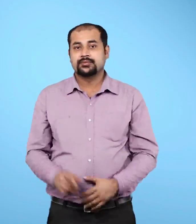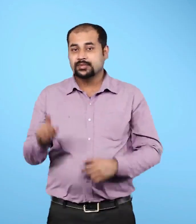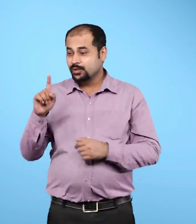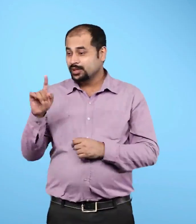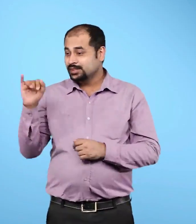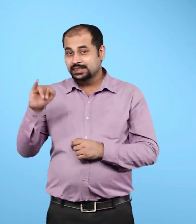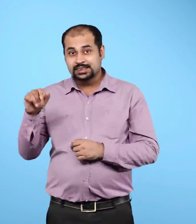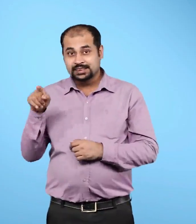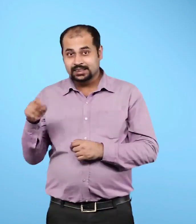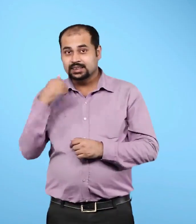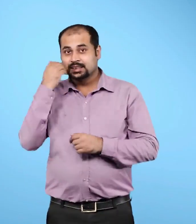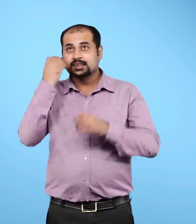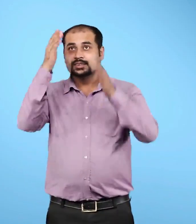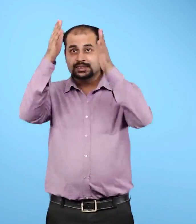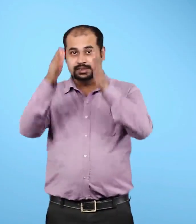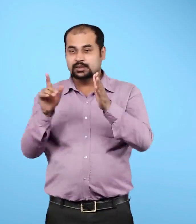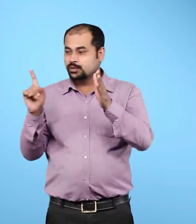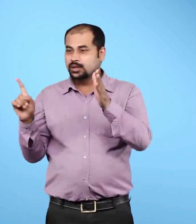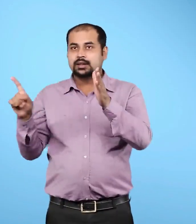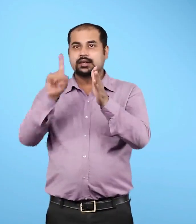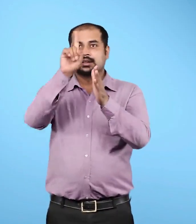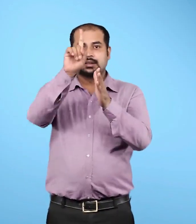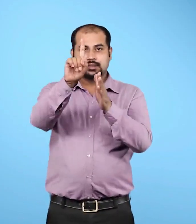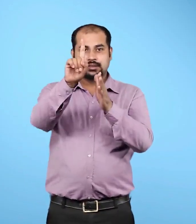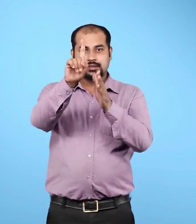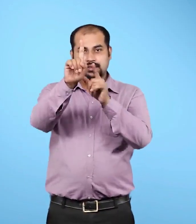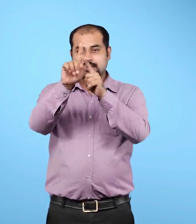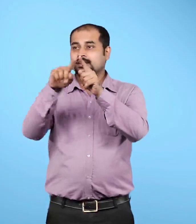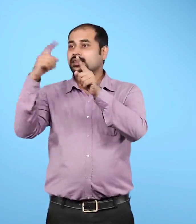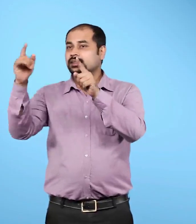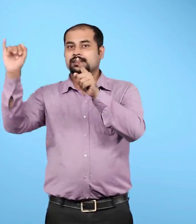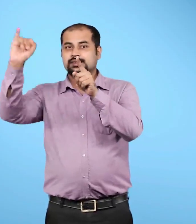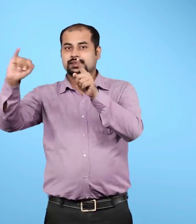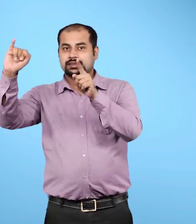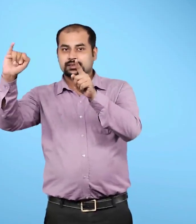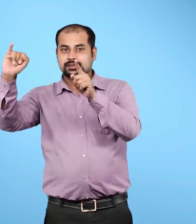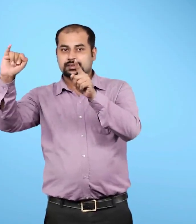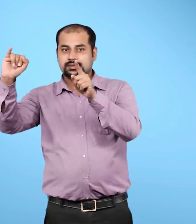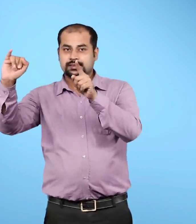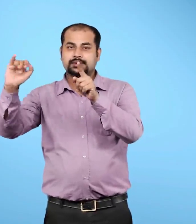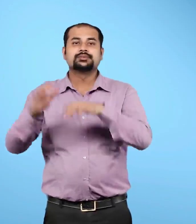Row 1, Column 1, Number 1. Column 2, Number 6.